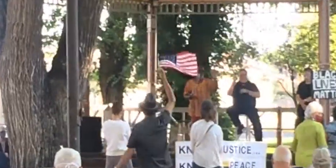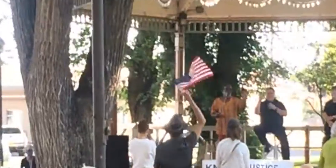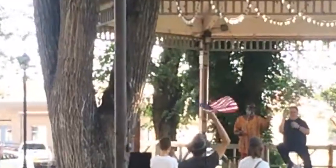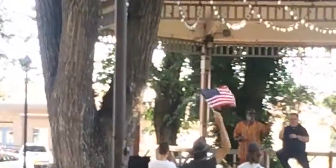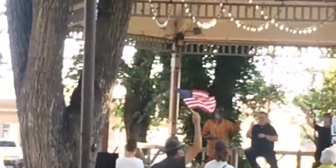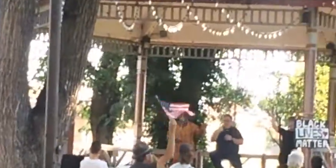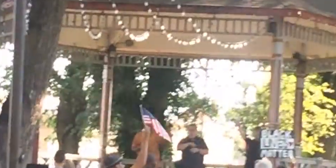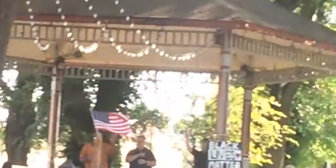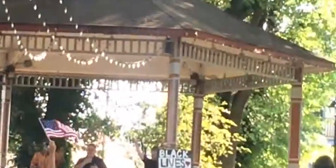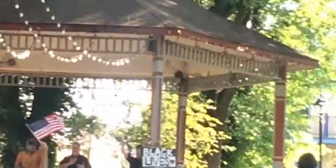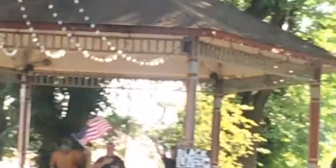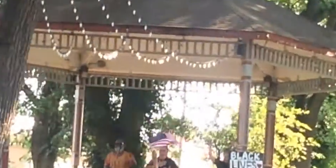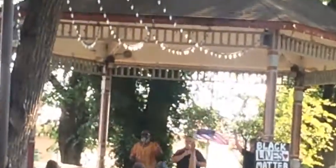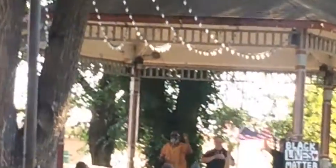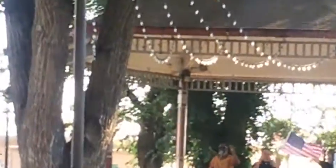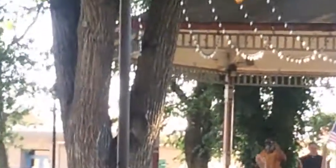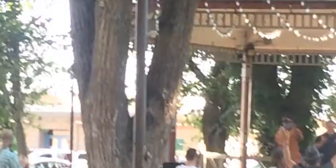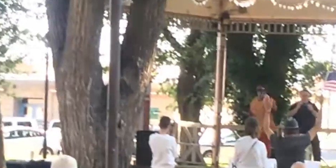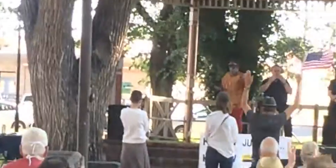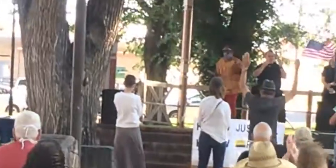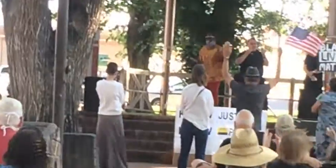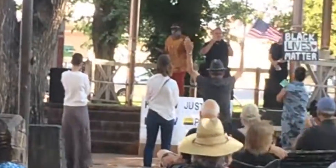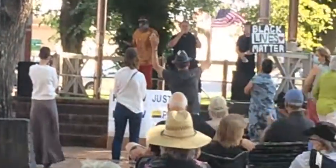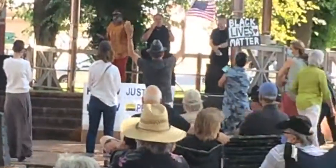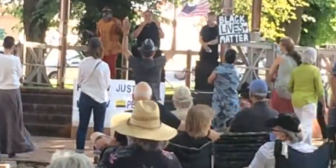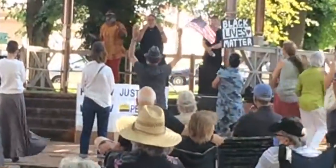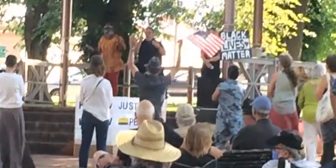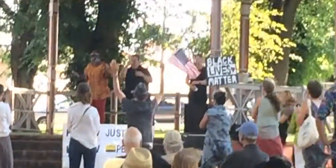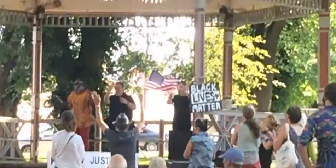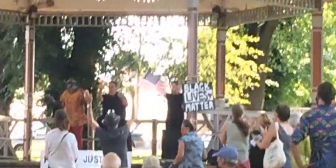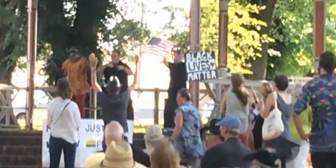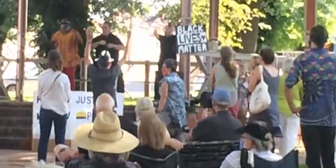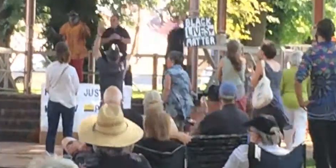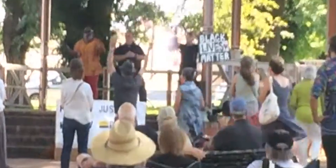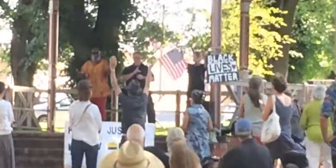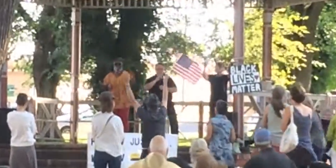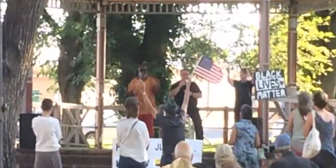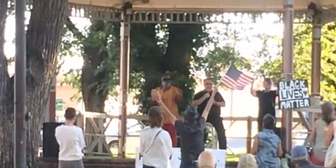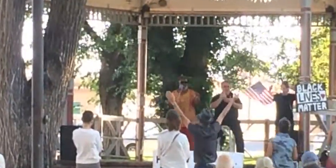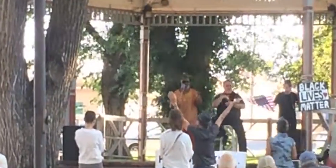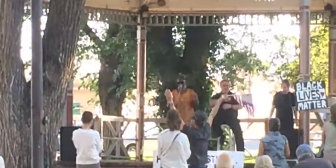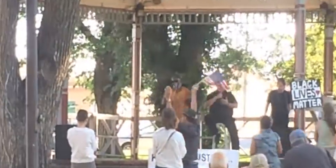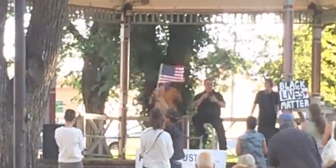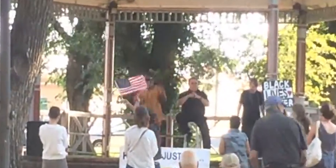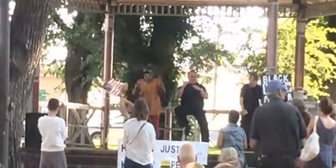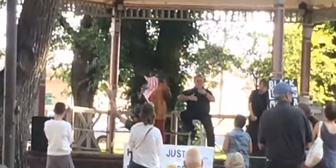aggressive. We are so glad you are here. Thank you, thank you, thank you for coming. You're really helping us to get